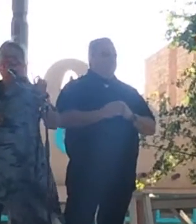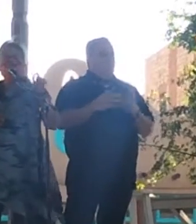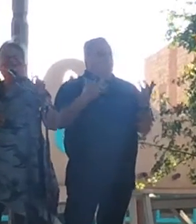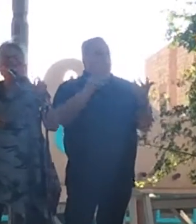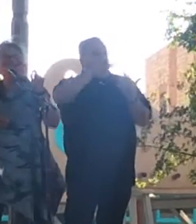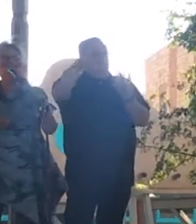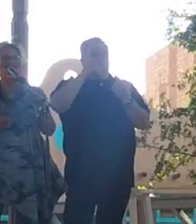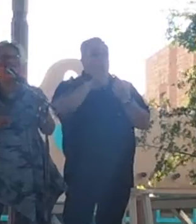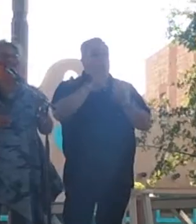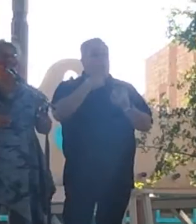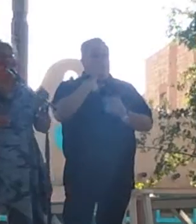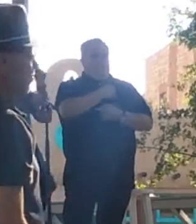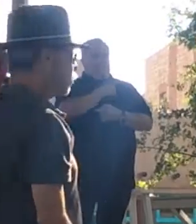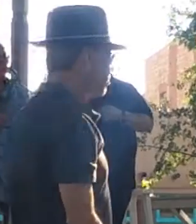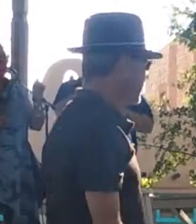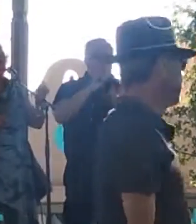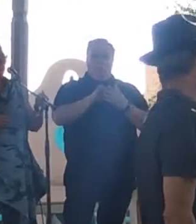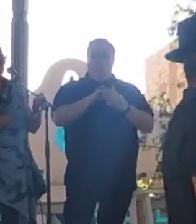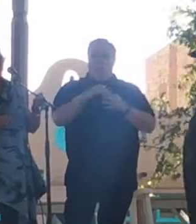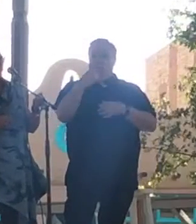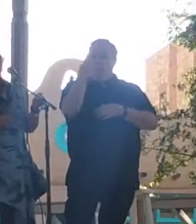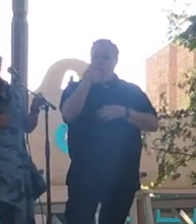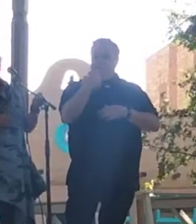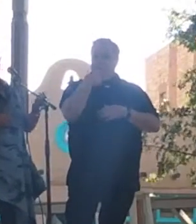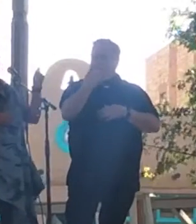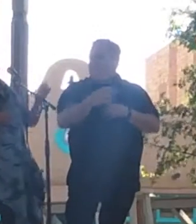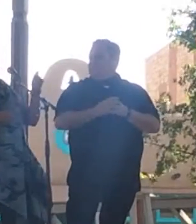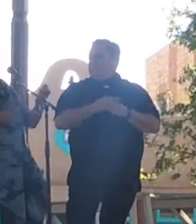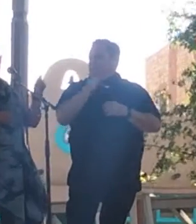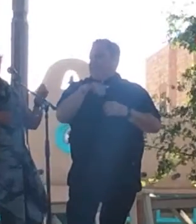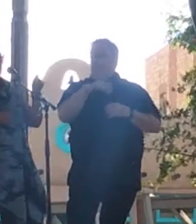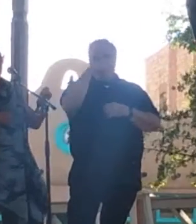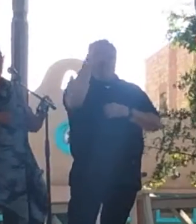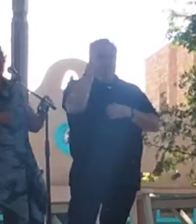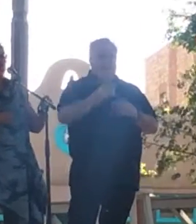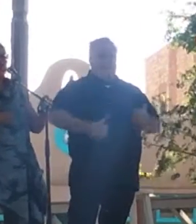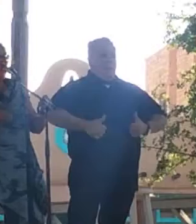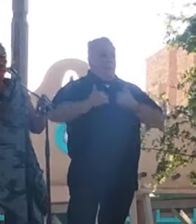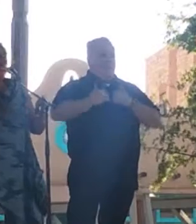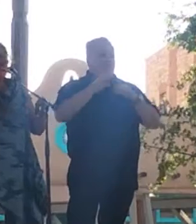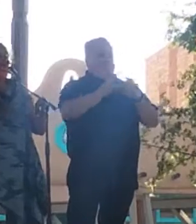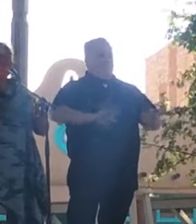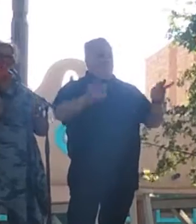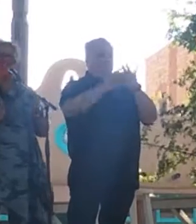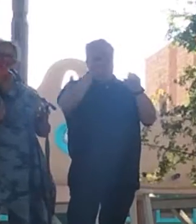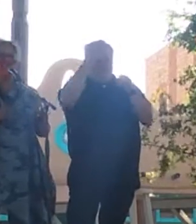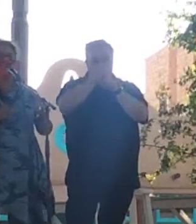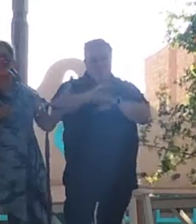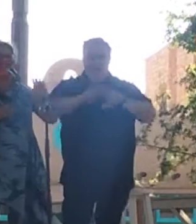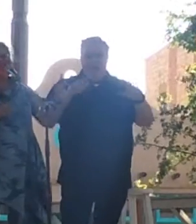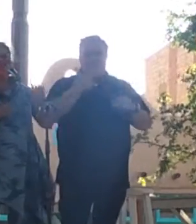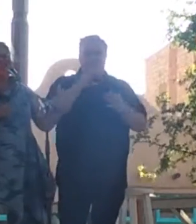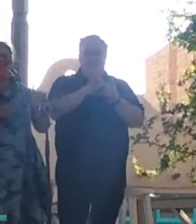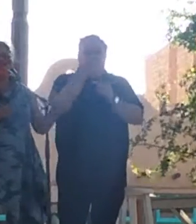So when we say with one voice that Black Lives Matter, hermano, we are not